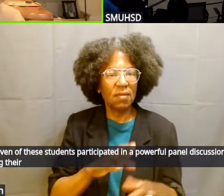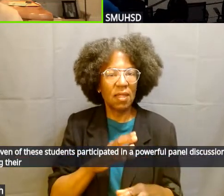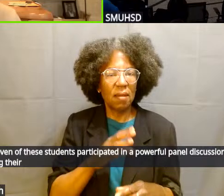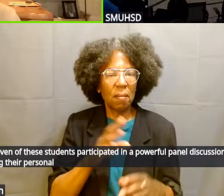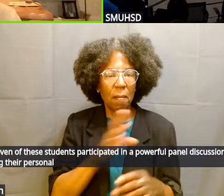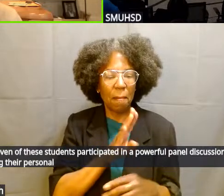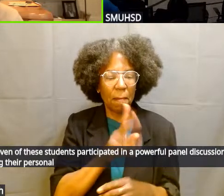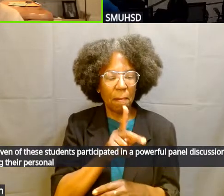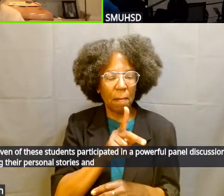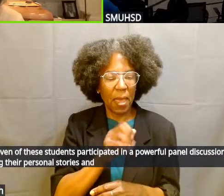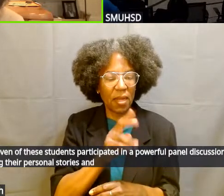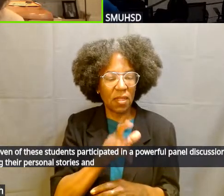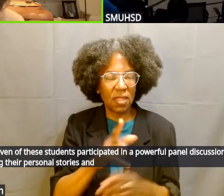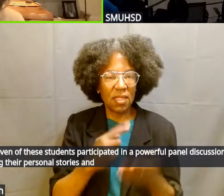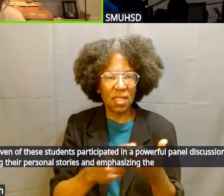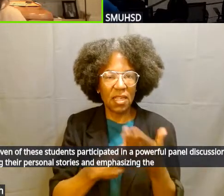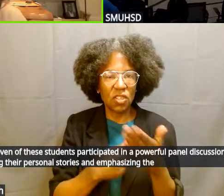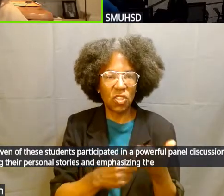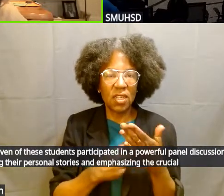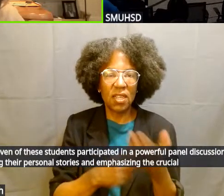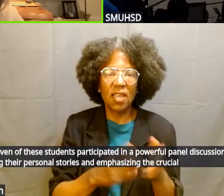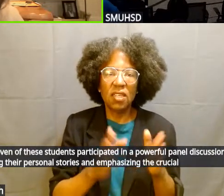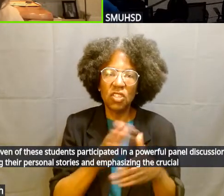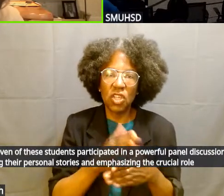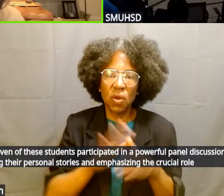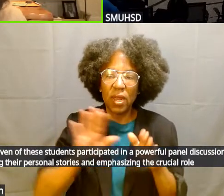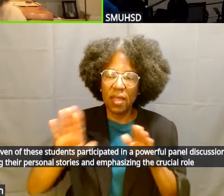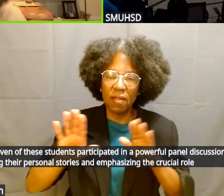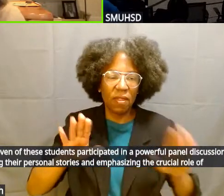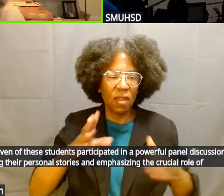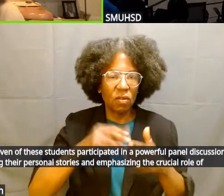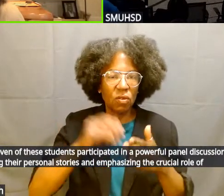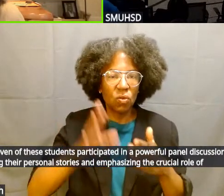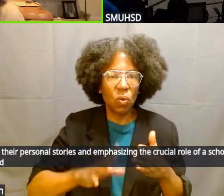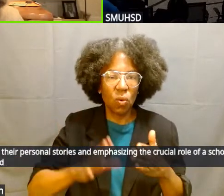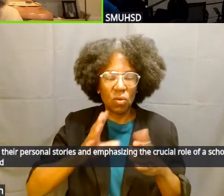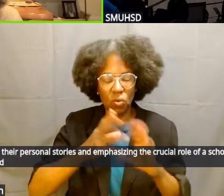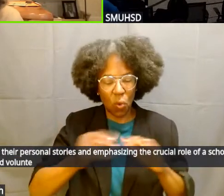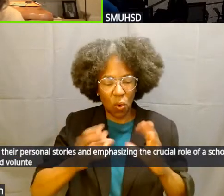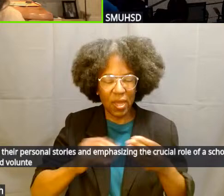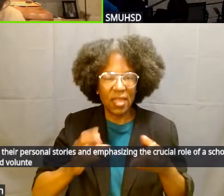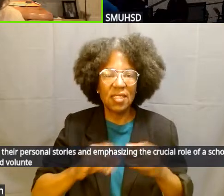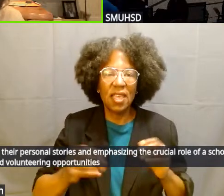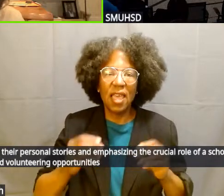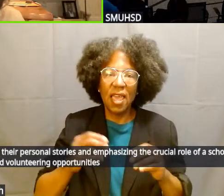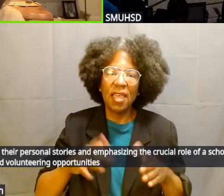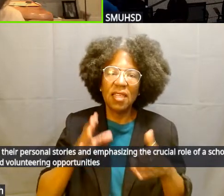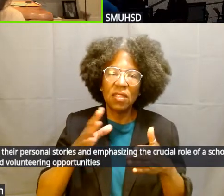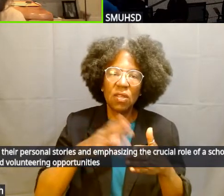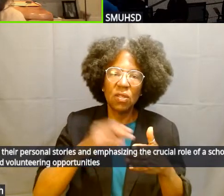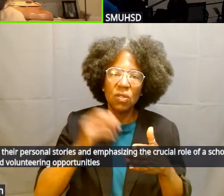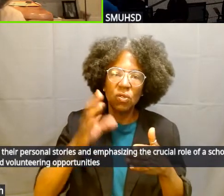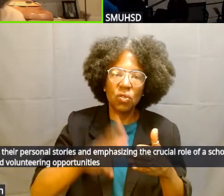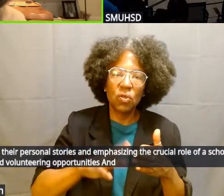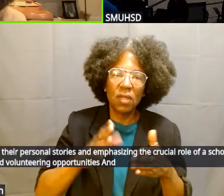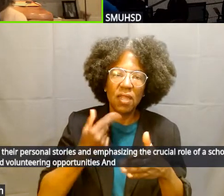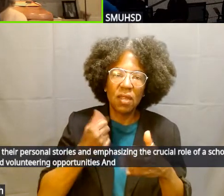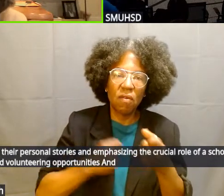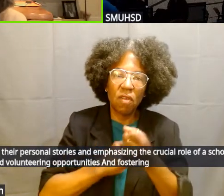and emphasizing the crucial role of school-provided volunteering opportunities in fostering